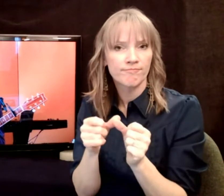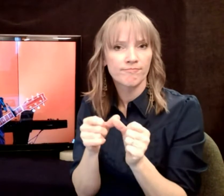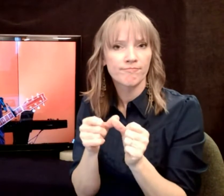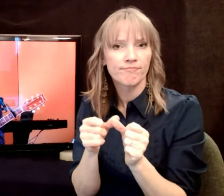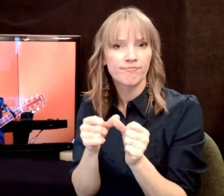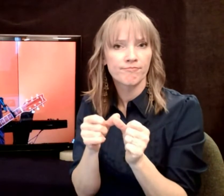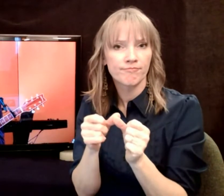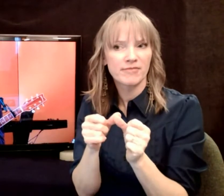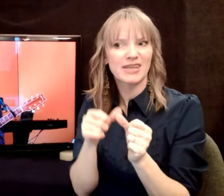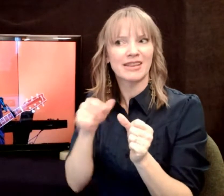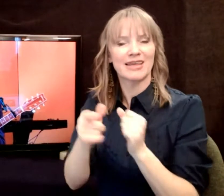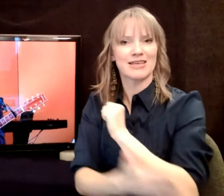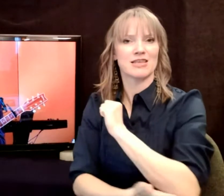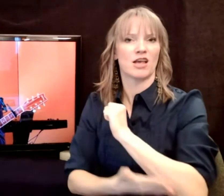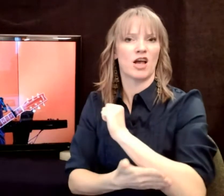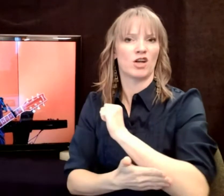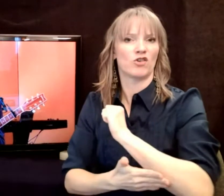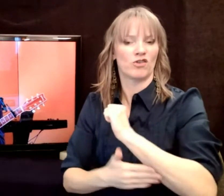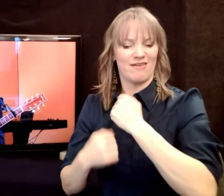upon which this country was founded.